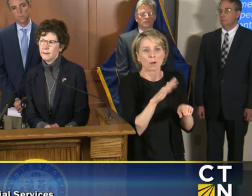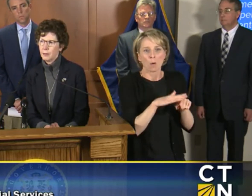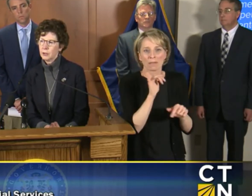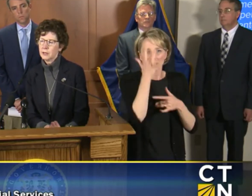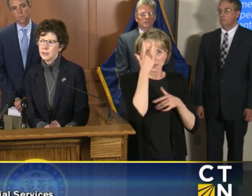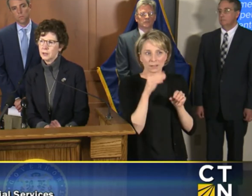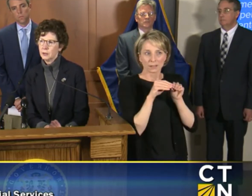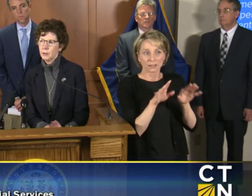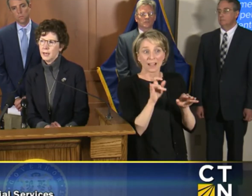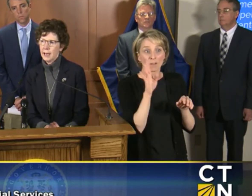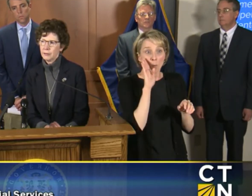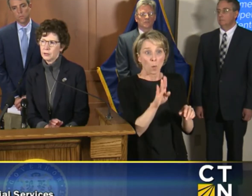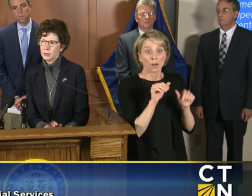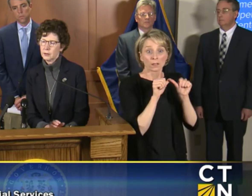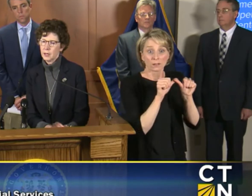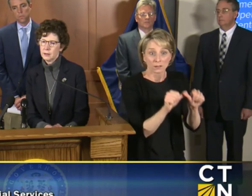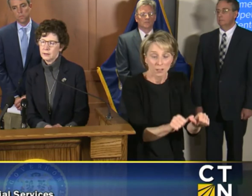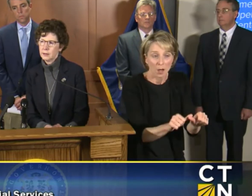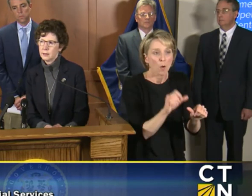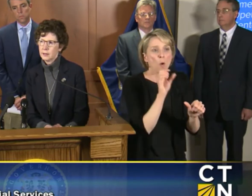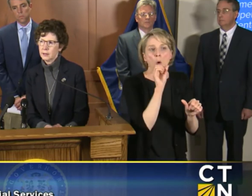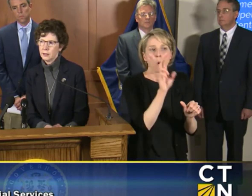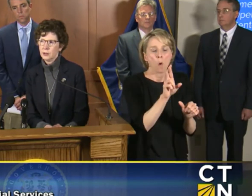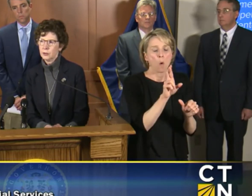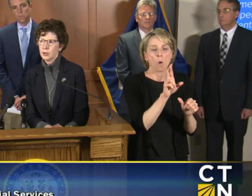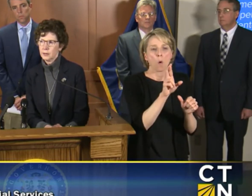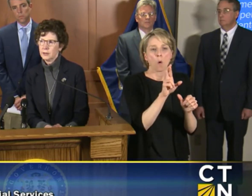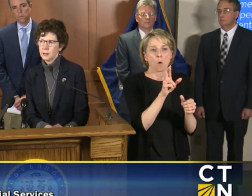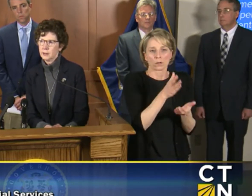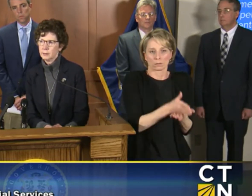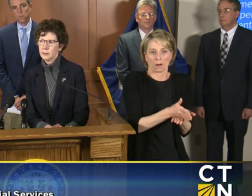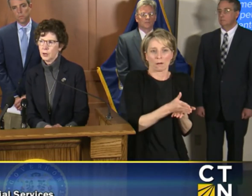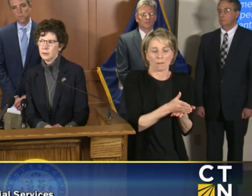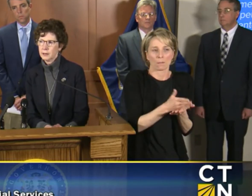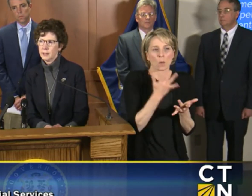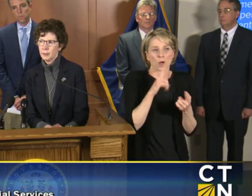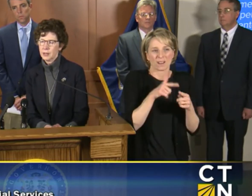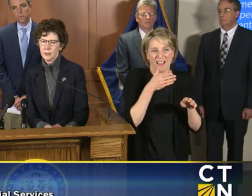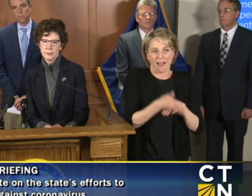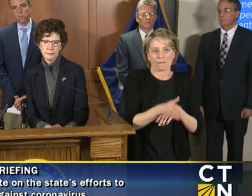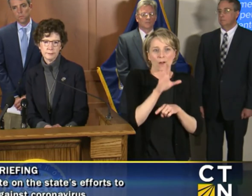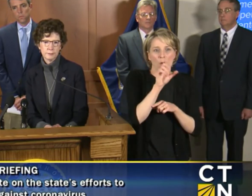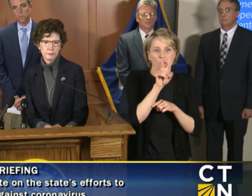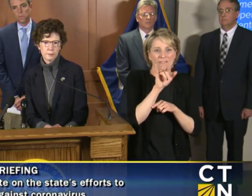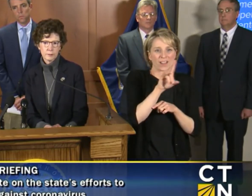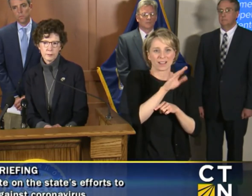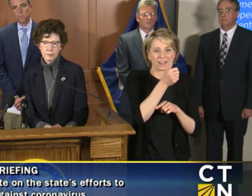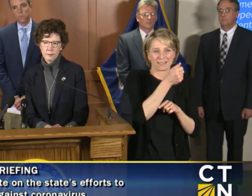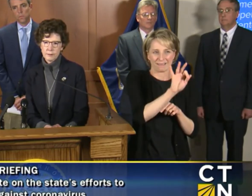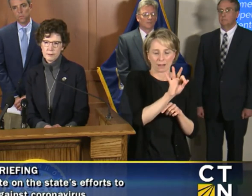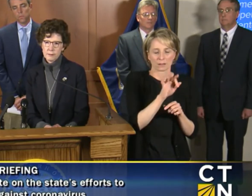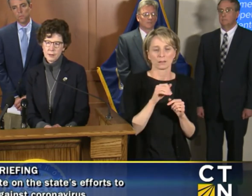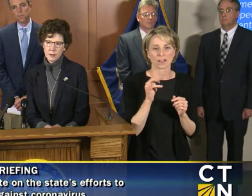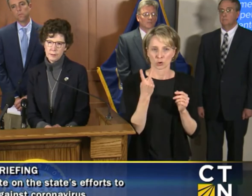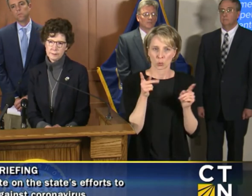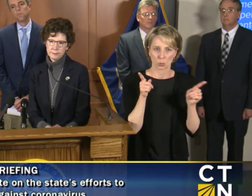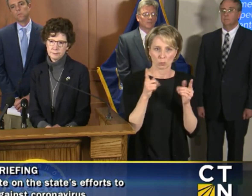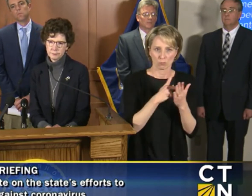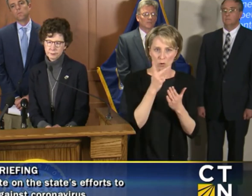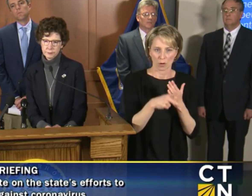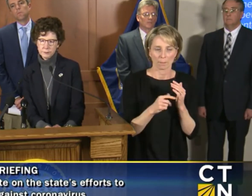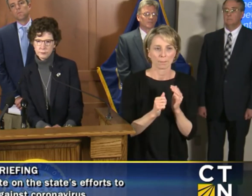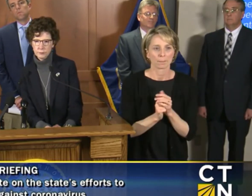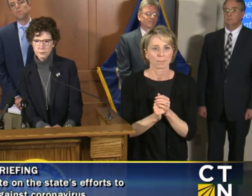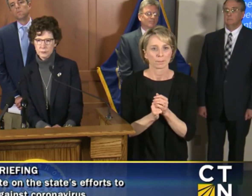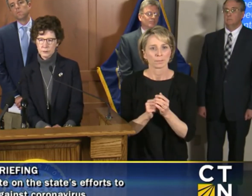whether that will continue after the conclusion of the COVID episode. Are you getting any guidance in terms of